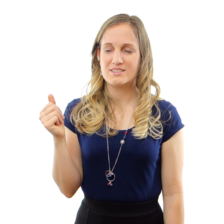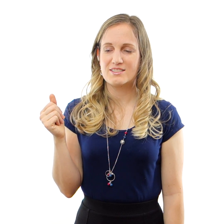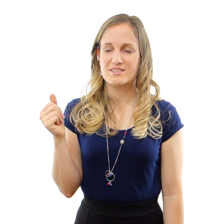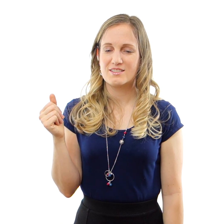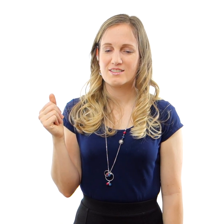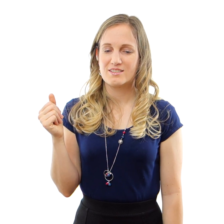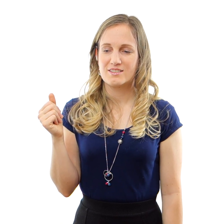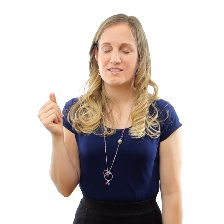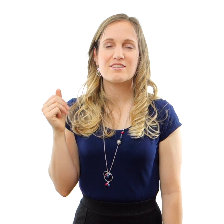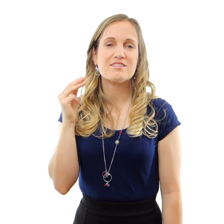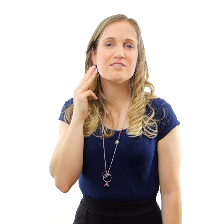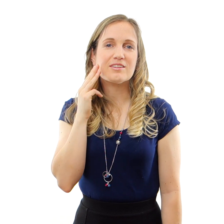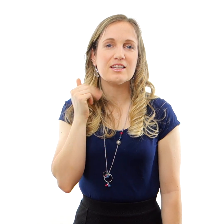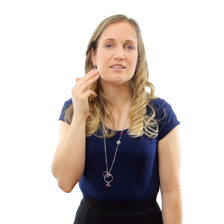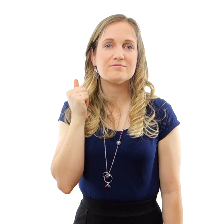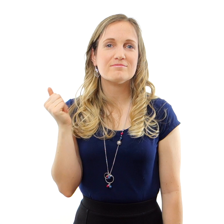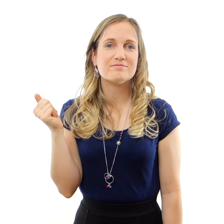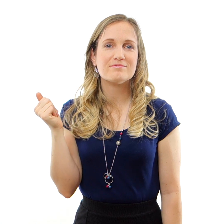But go like that.